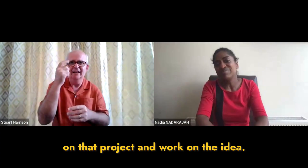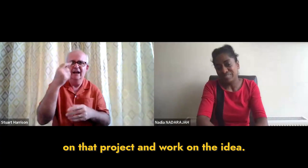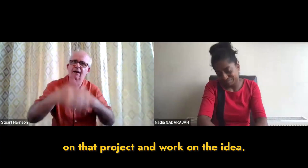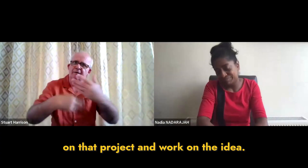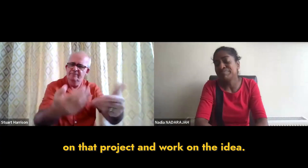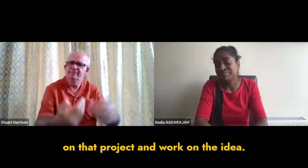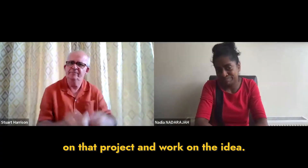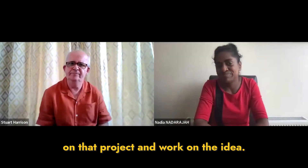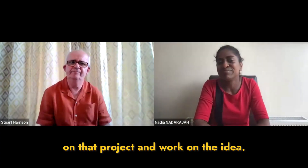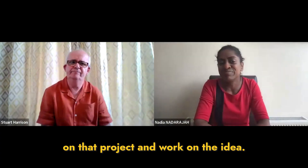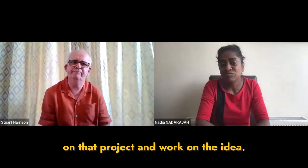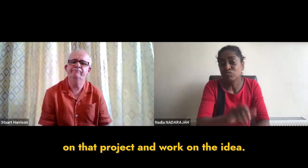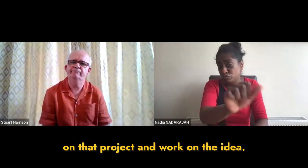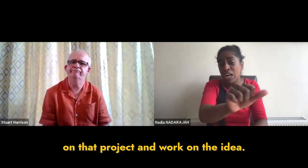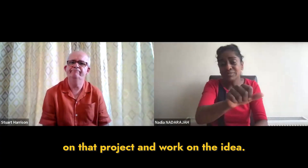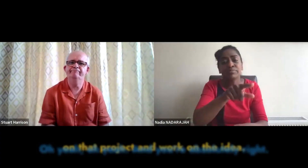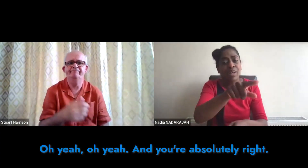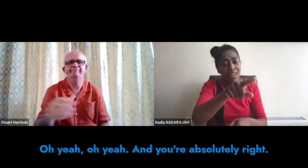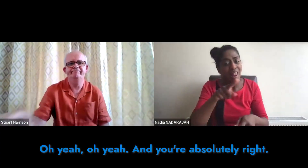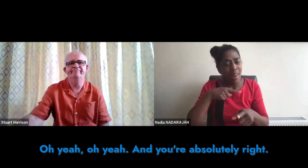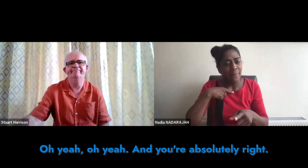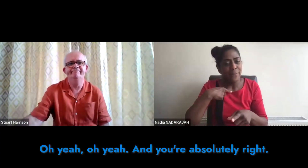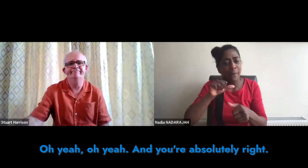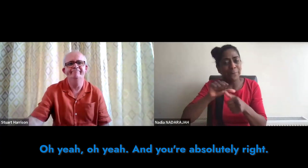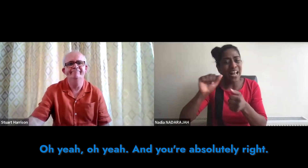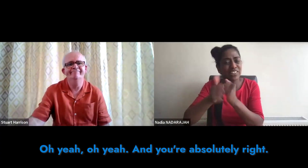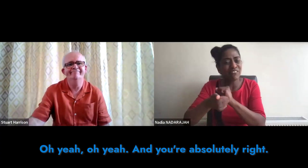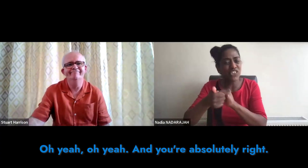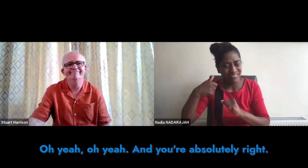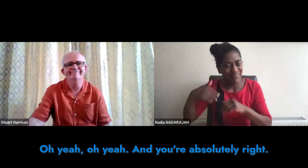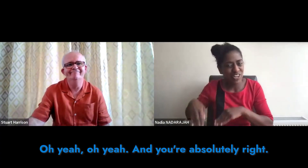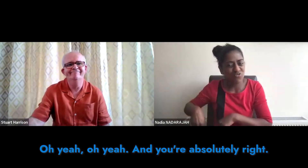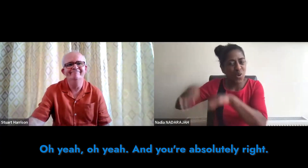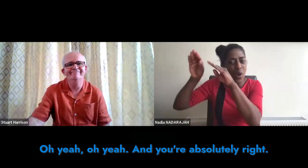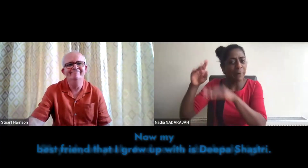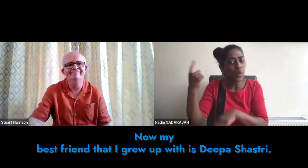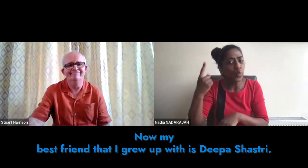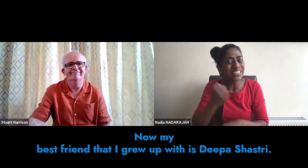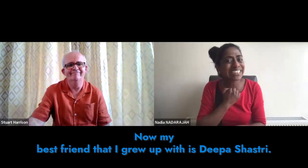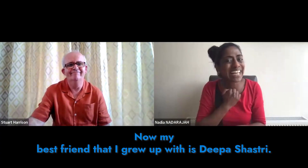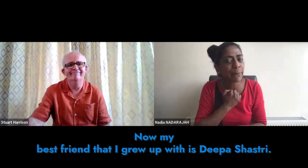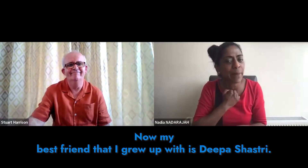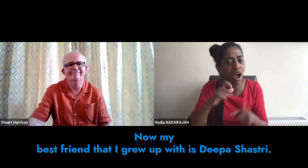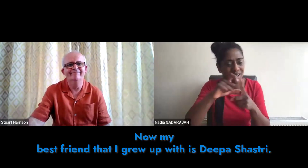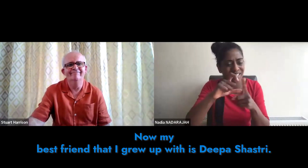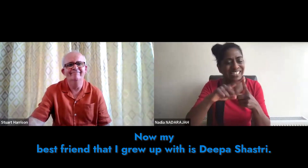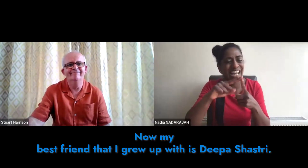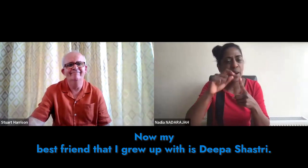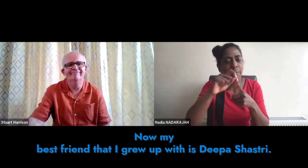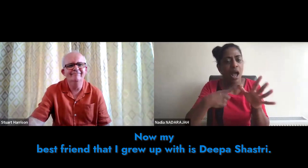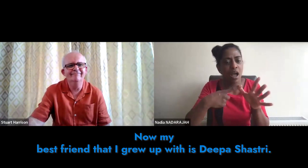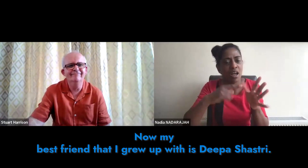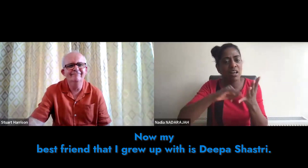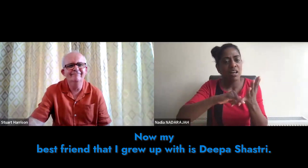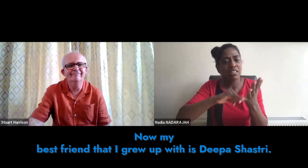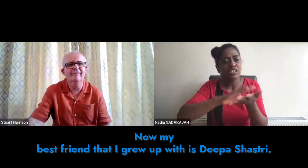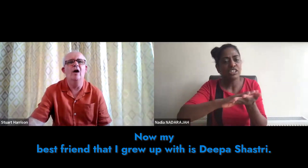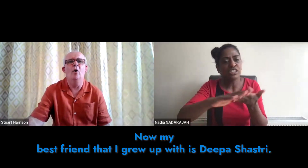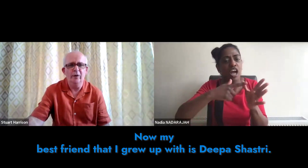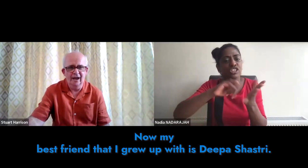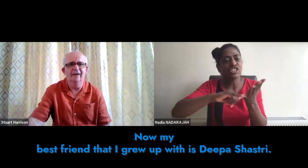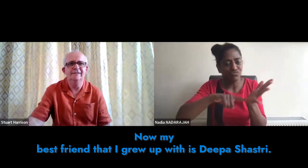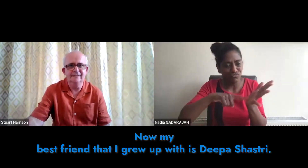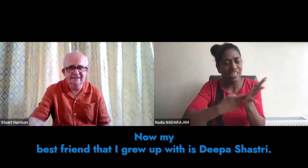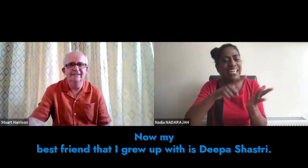that project and work on that idea. Oh yeah, oh yeah, and you're absolutely right. Now, my best friend that I grew up with